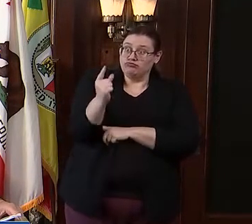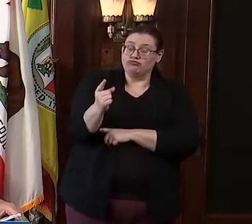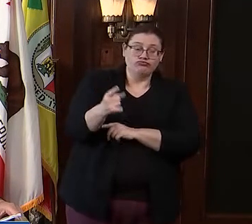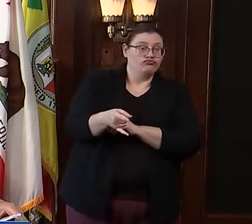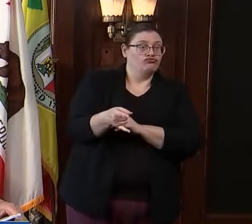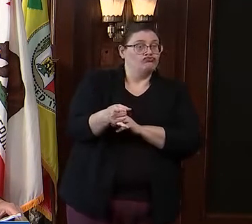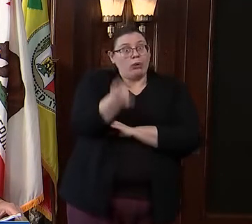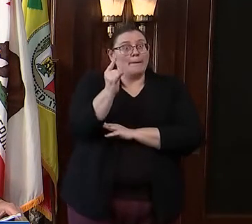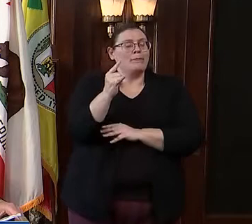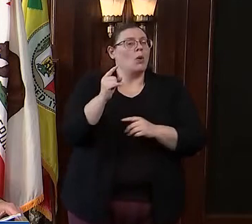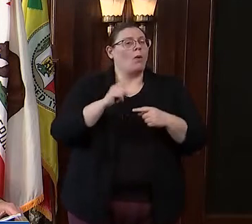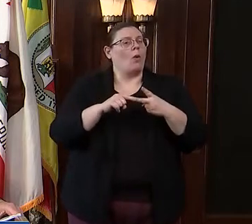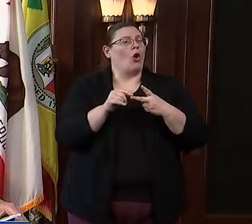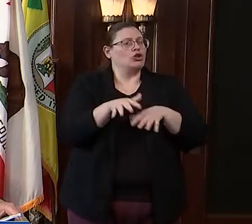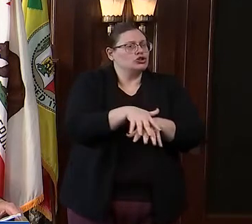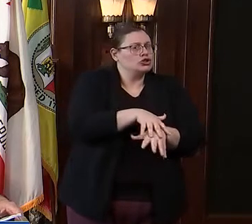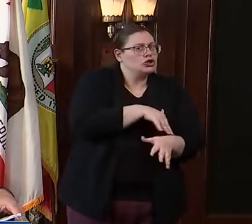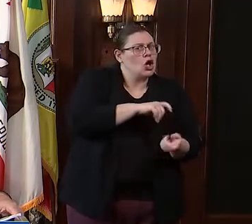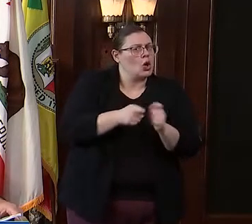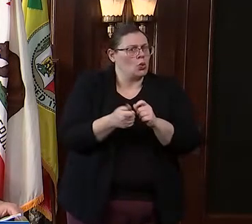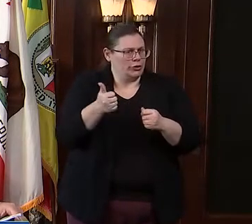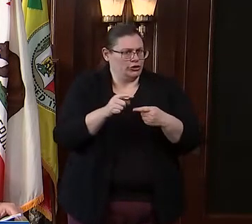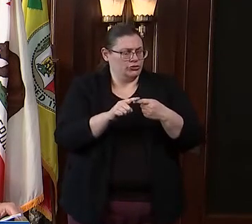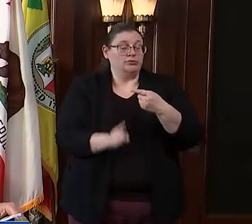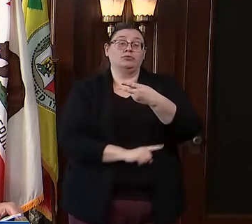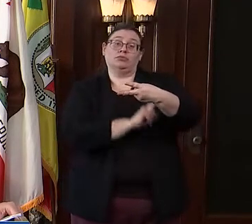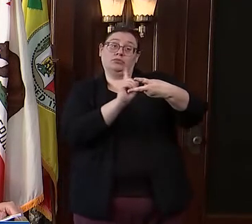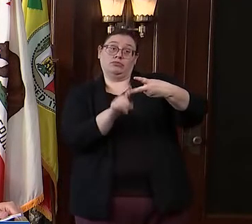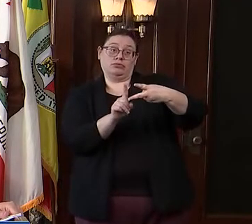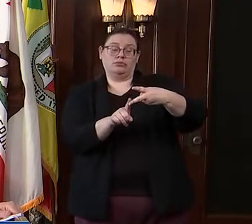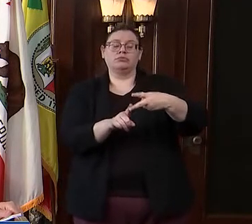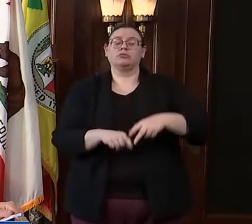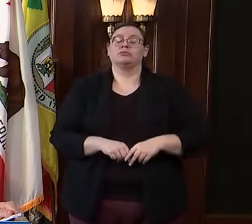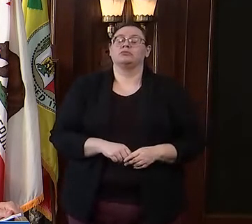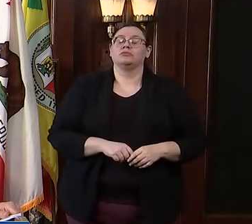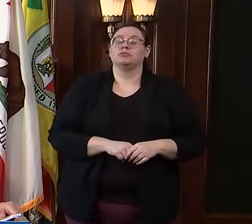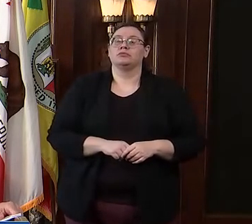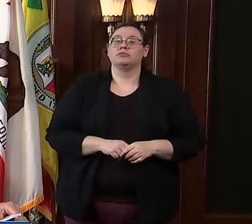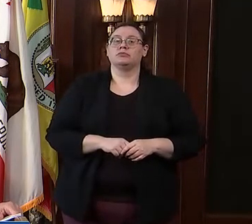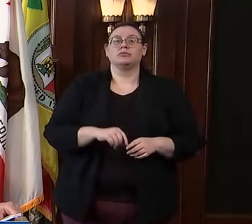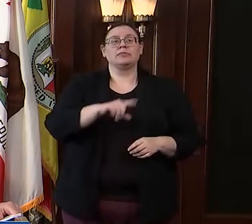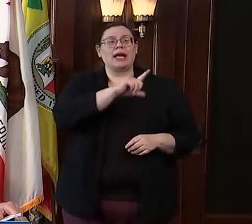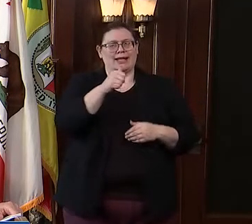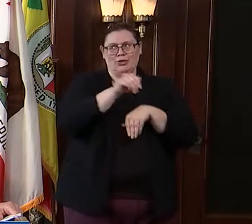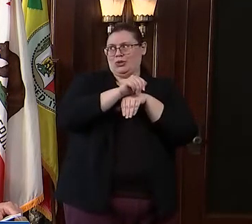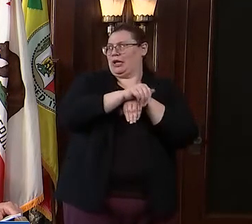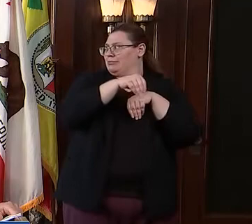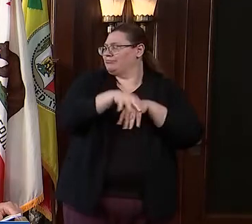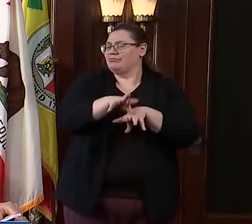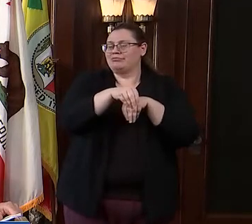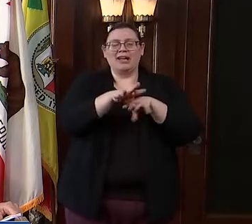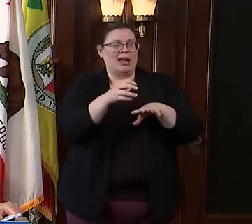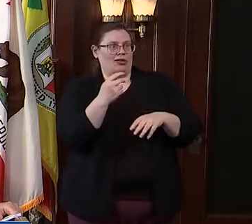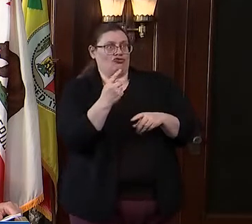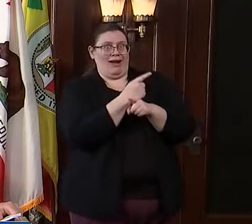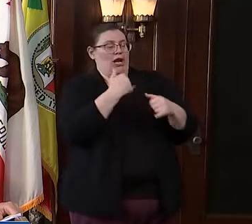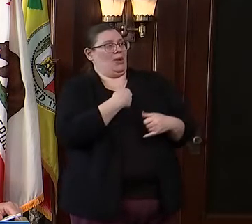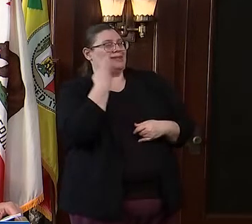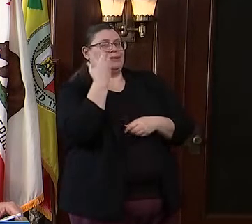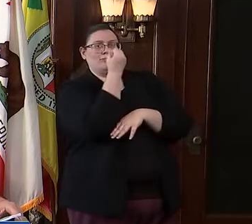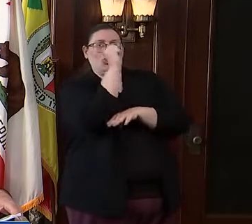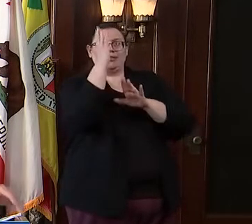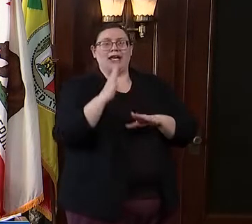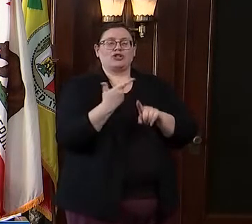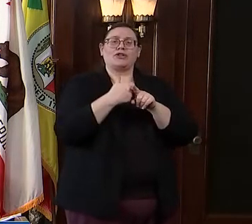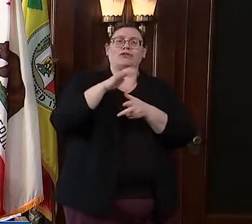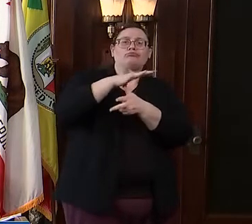be a gradual process? And then second question, as LA now takes to the street this evening, and when I'm looking at protesters right now from our news